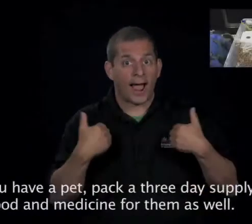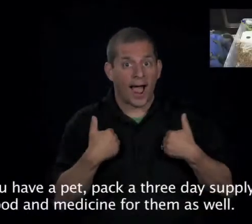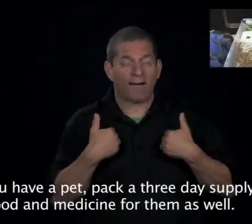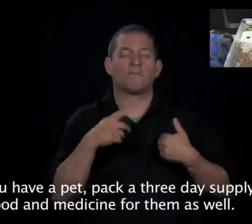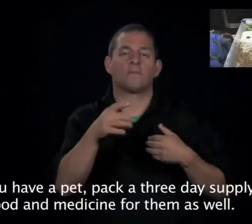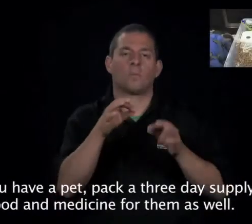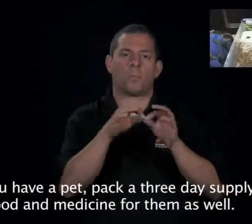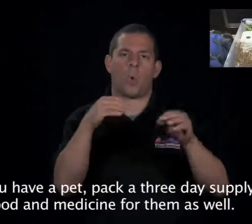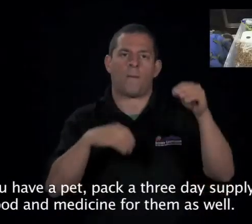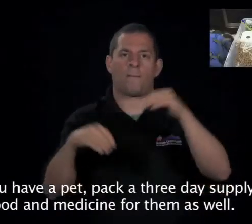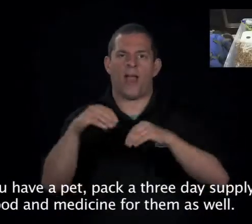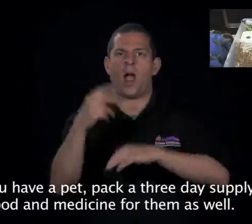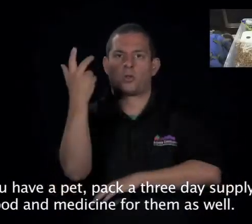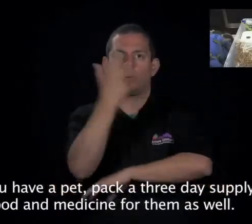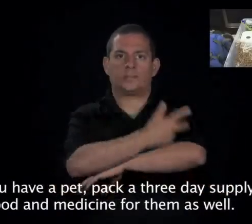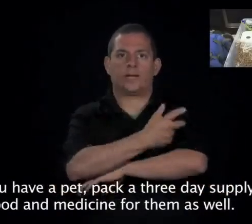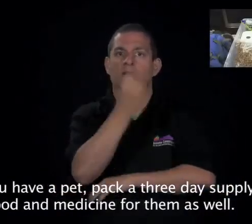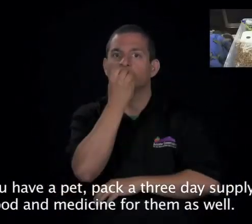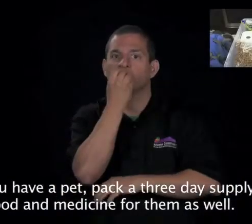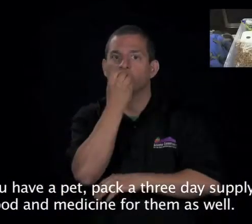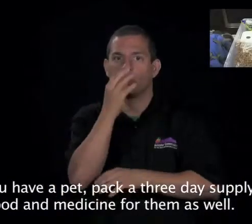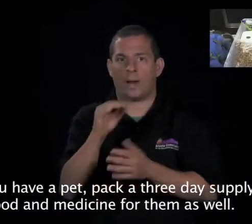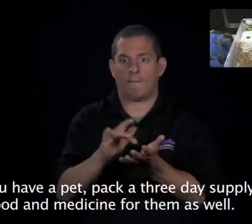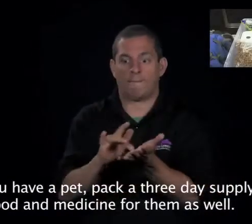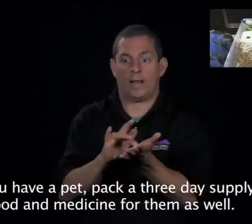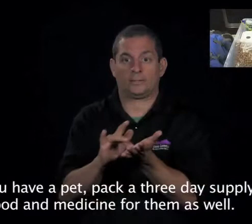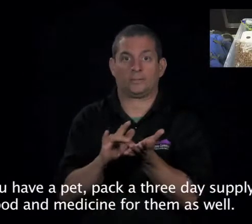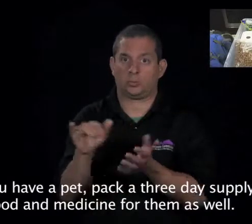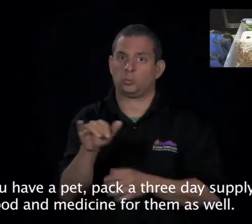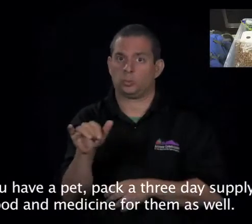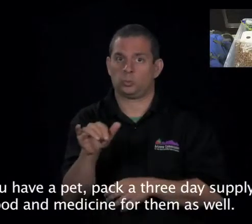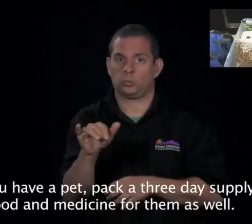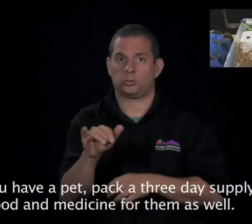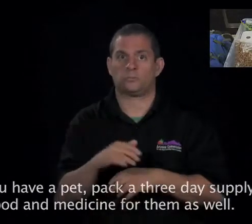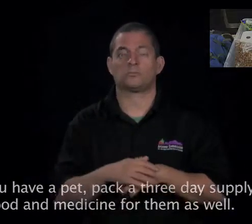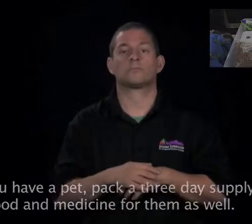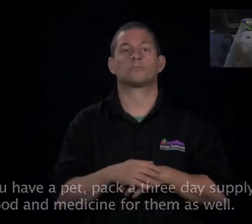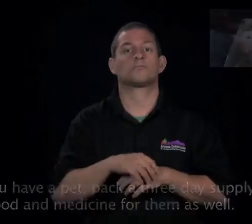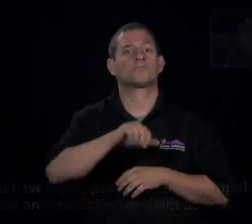If you have a pet, pack a 3-day supply of food and medicine for them as well.